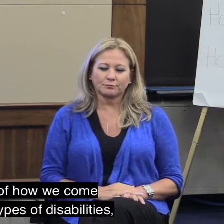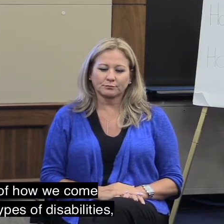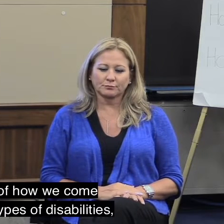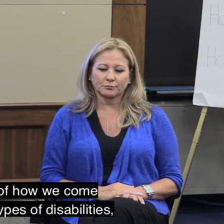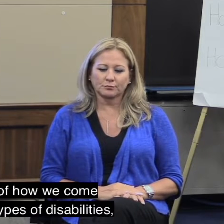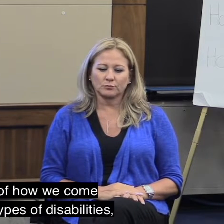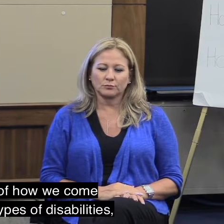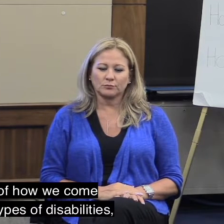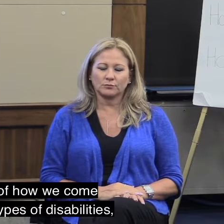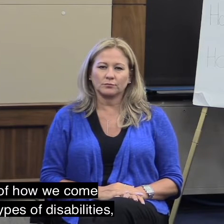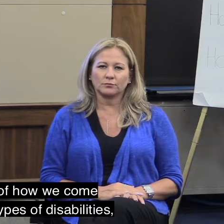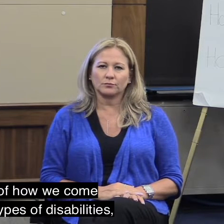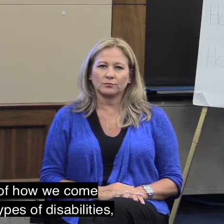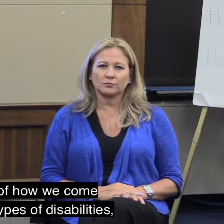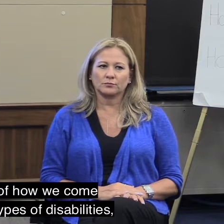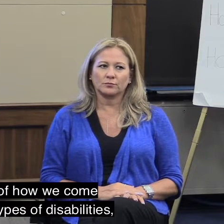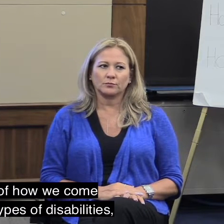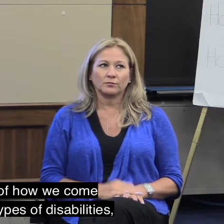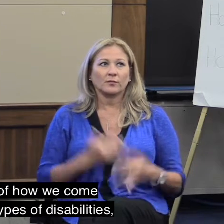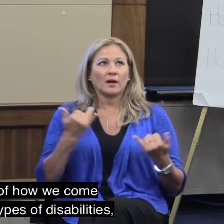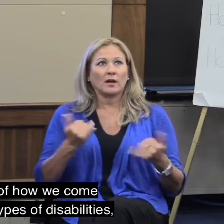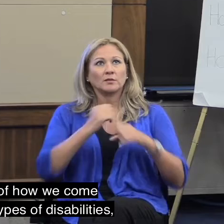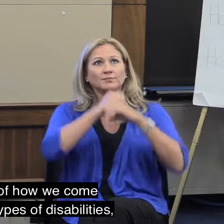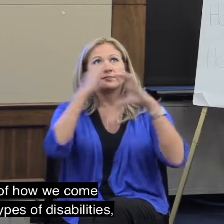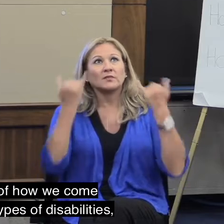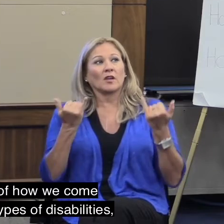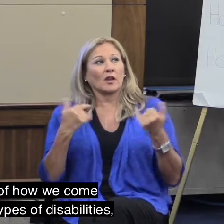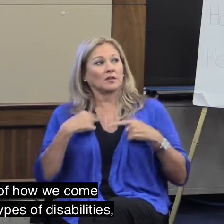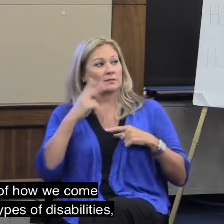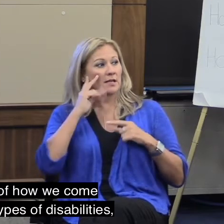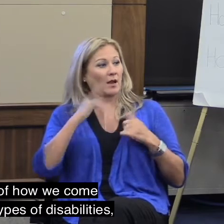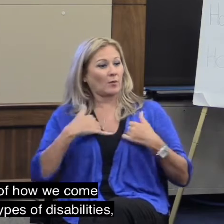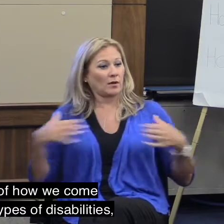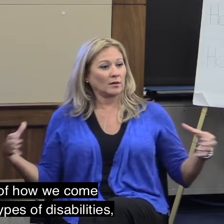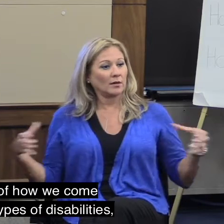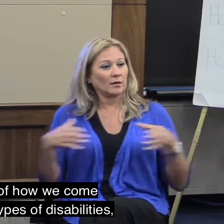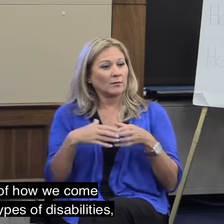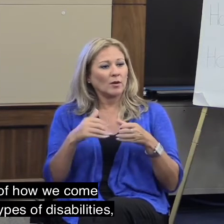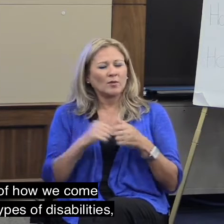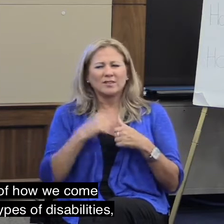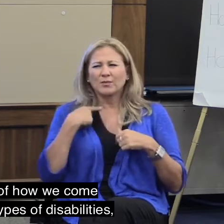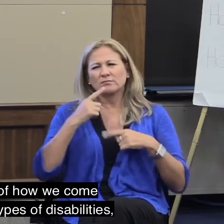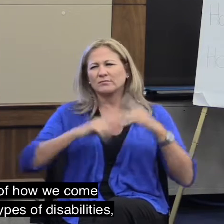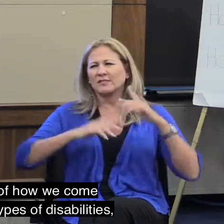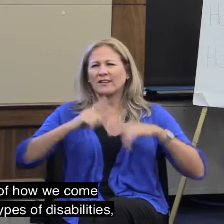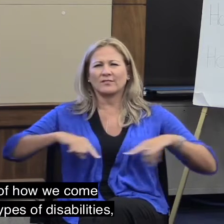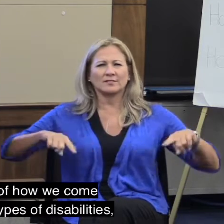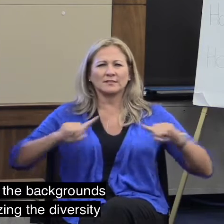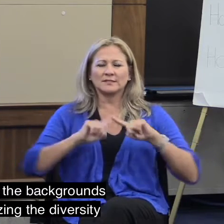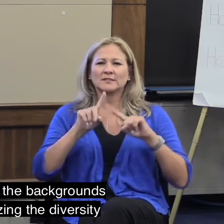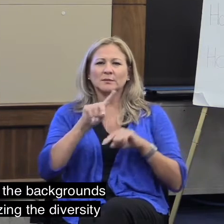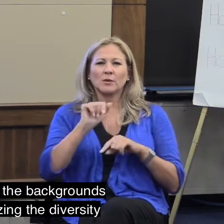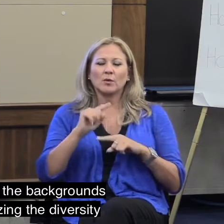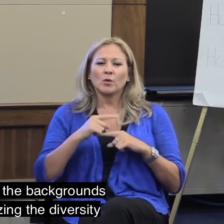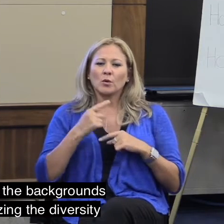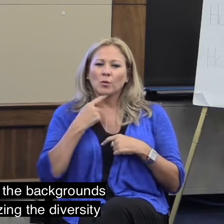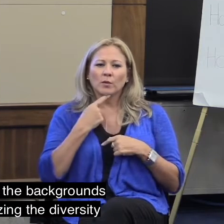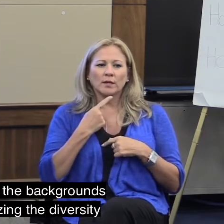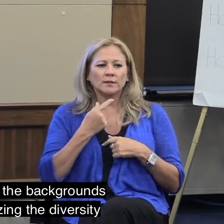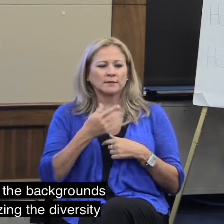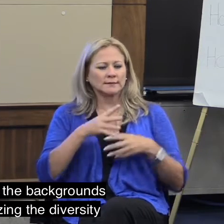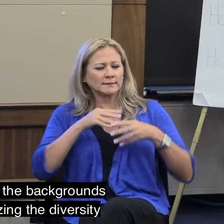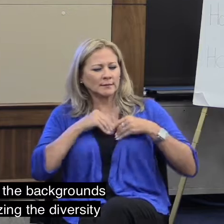today, as we look at that reality of how we come together as people with all types of disabilities, embracing one another for